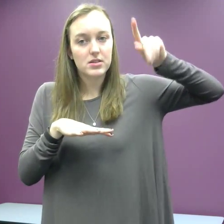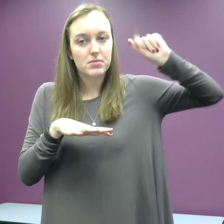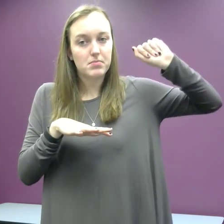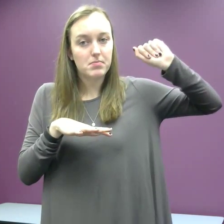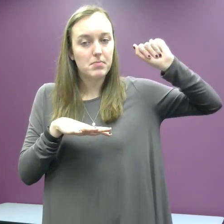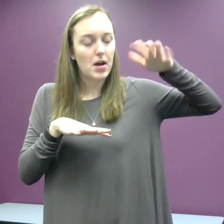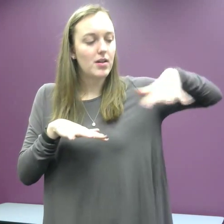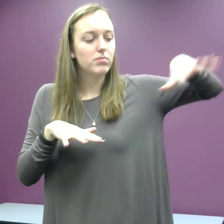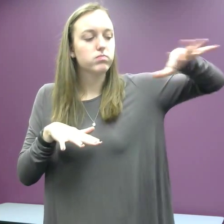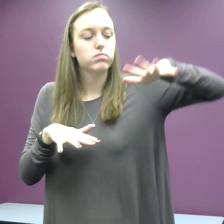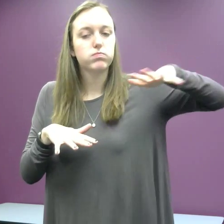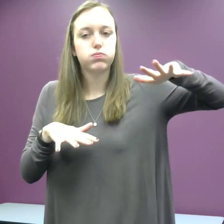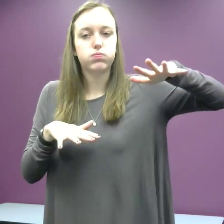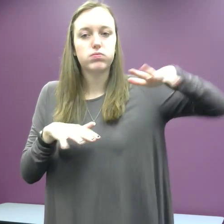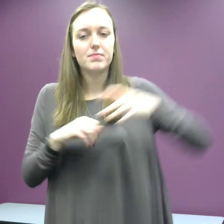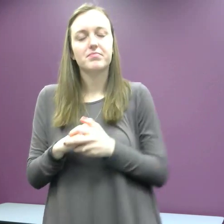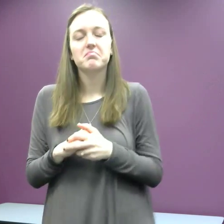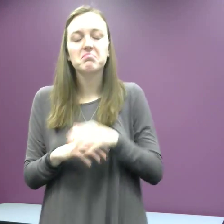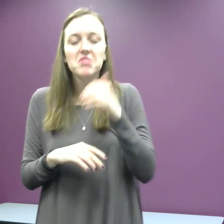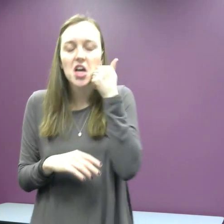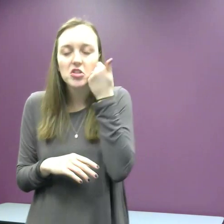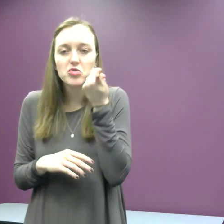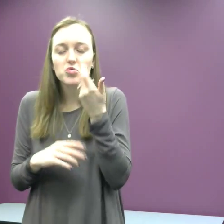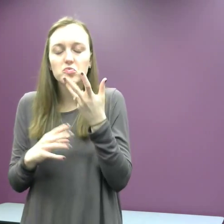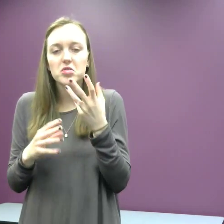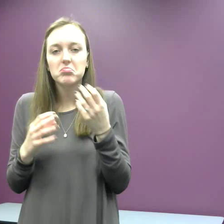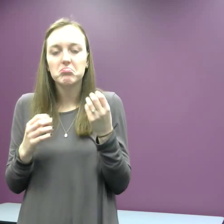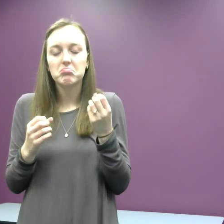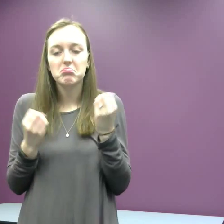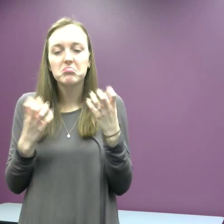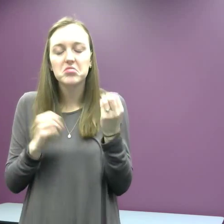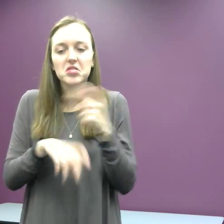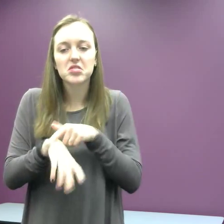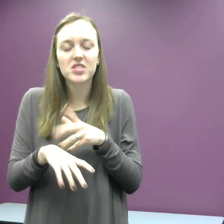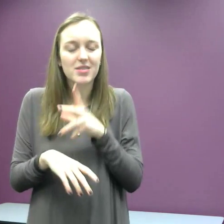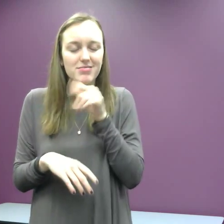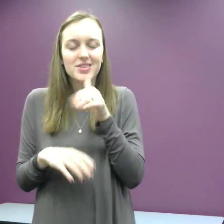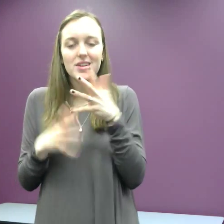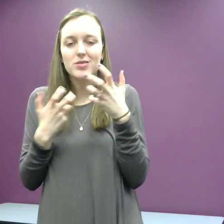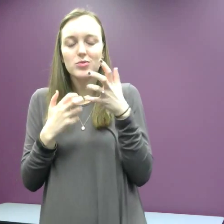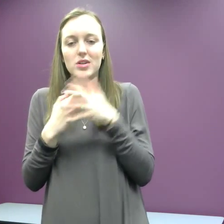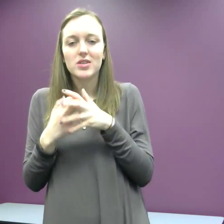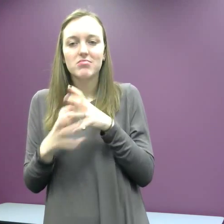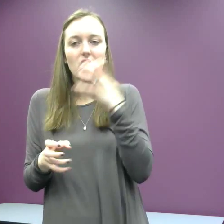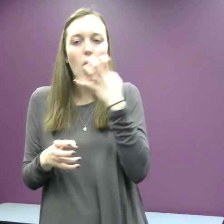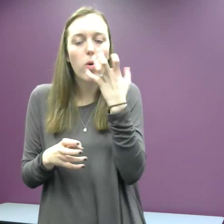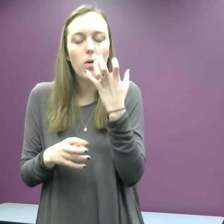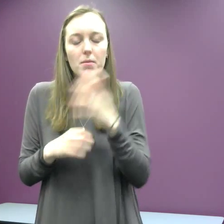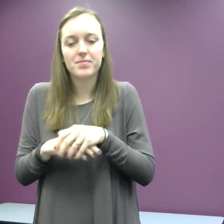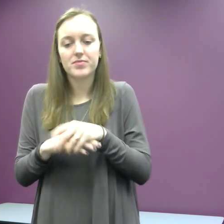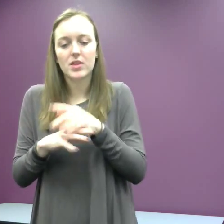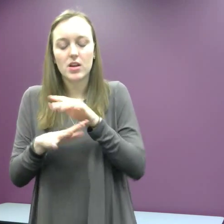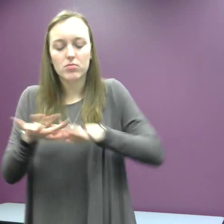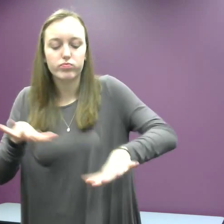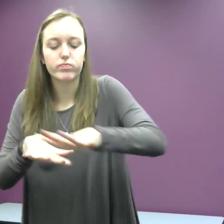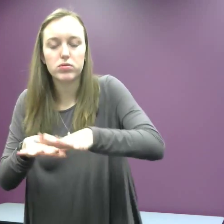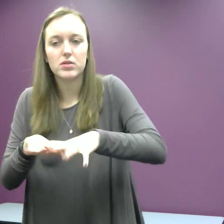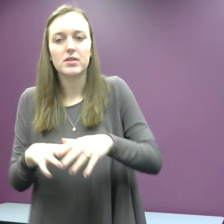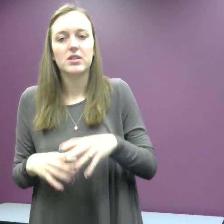Diego, where it's warm most of the year round, and no one really wants to go swimming in December anyway. So we usually only use the heater for the